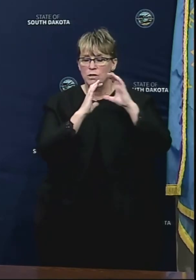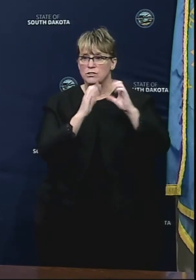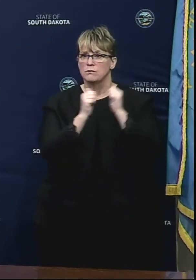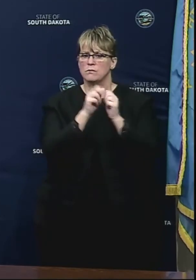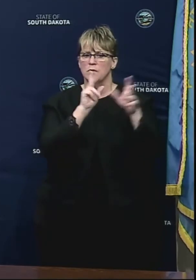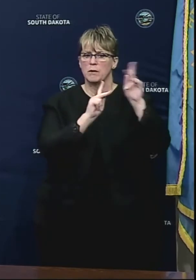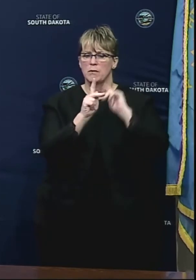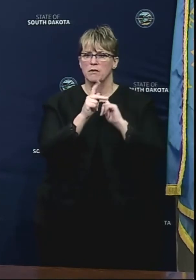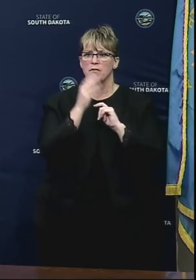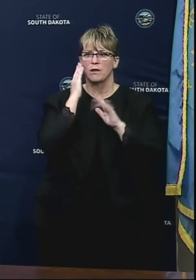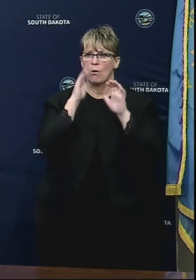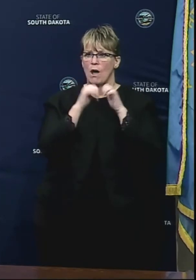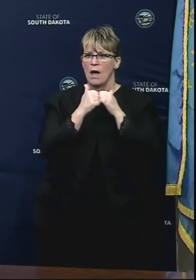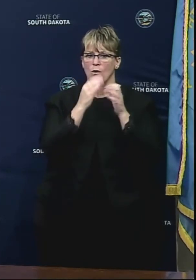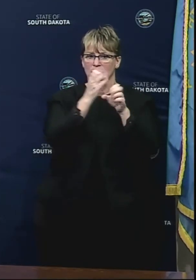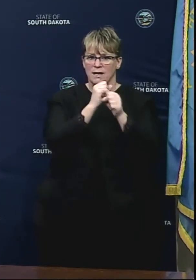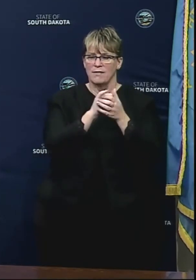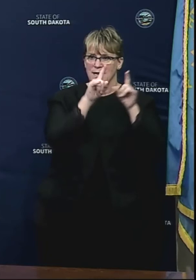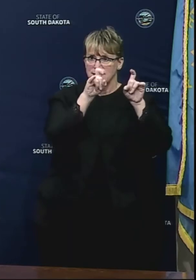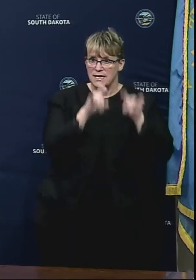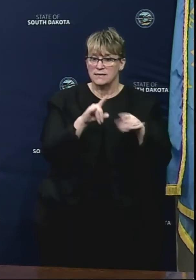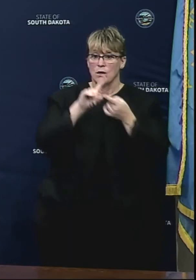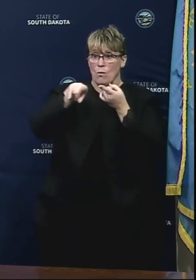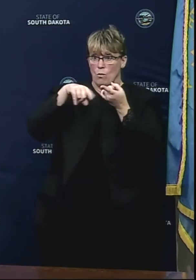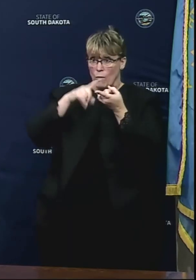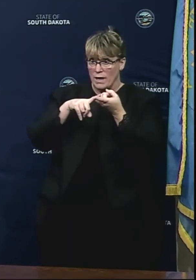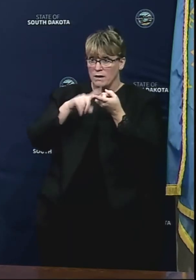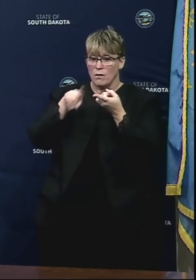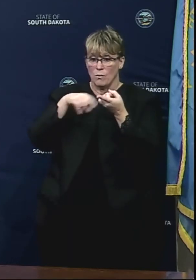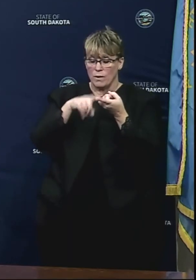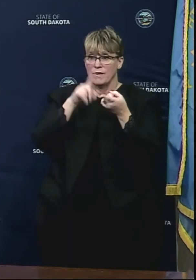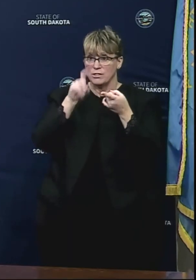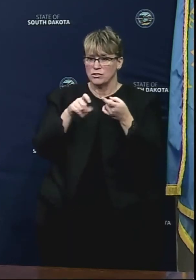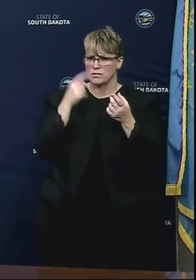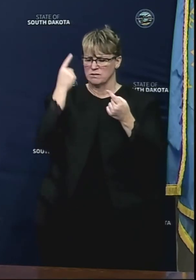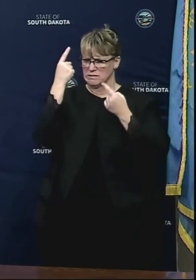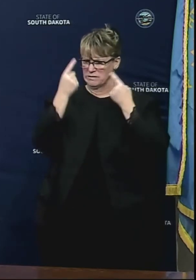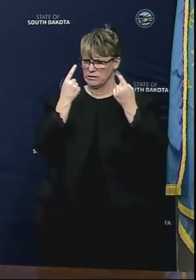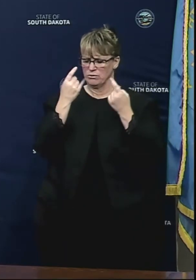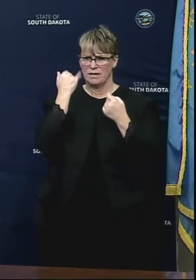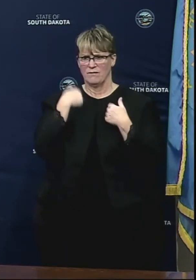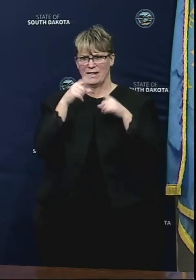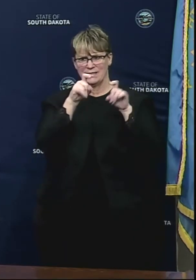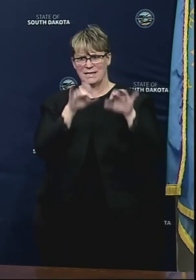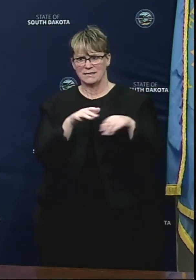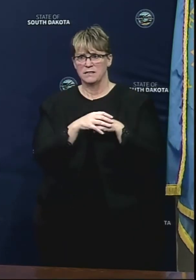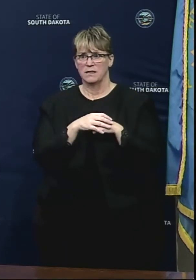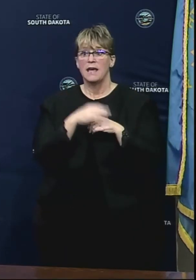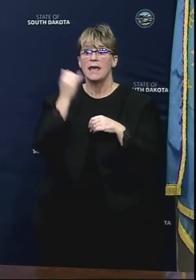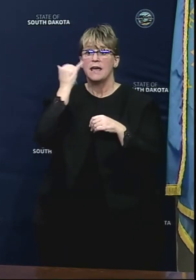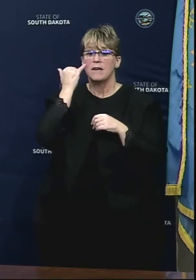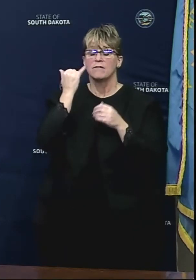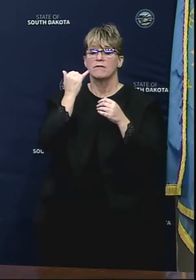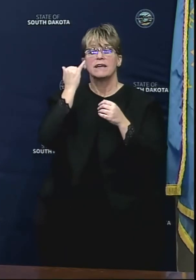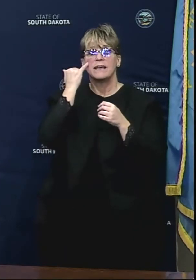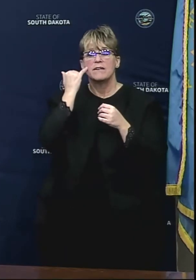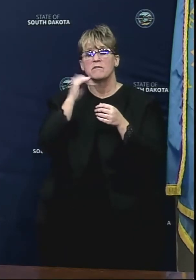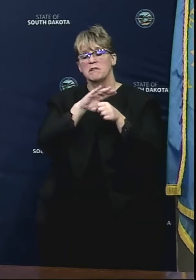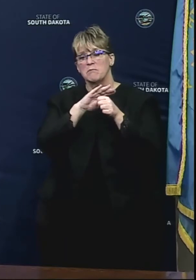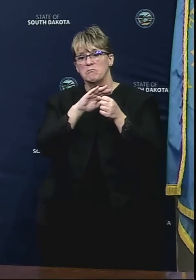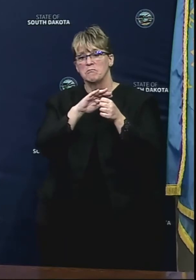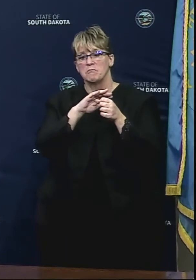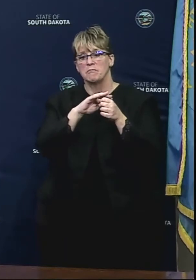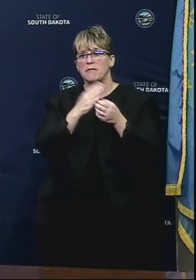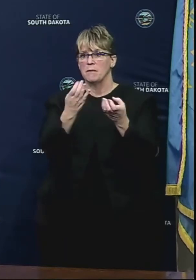so that they know how to access that testing, when they should consider that. And then if they do become positive, or their test